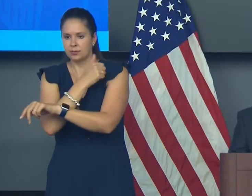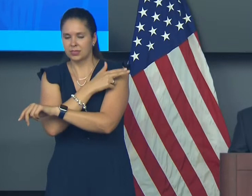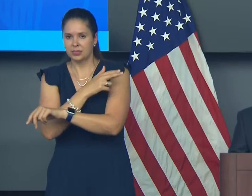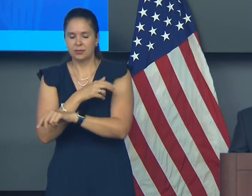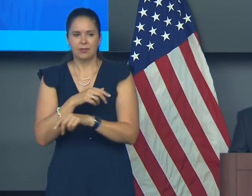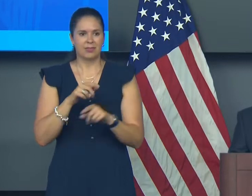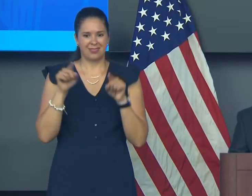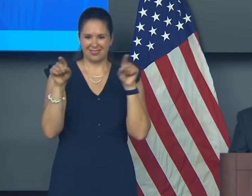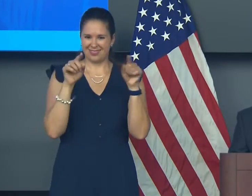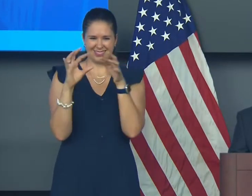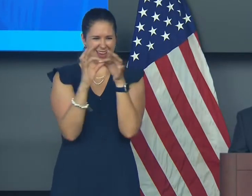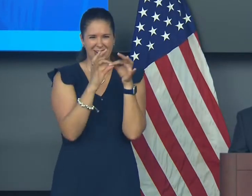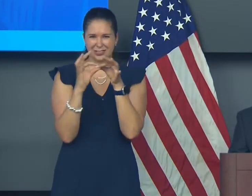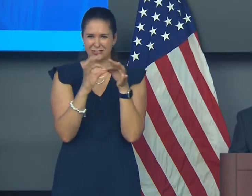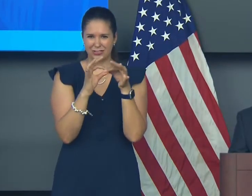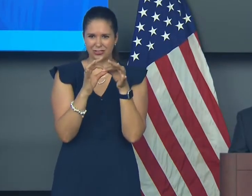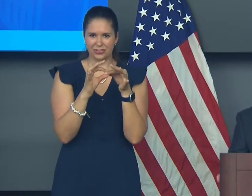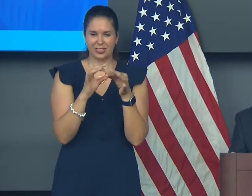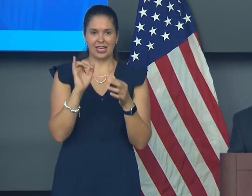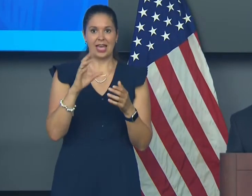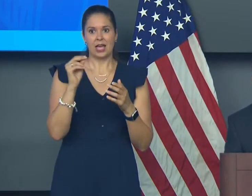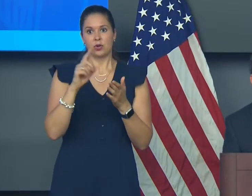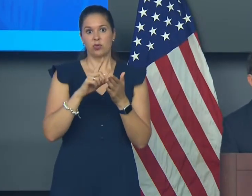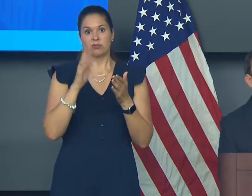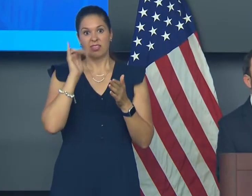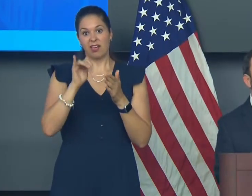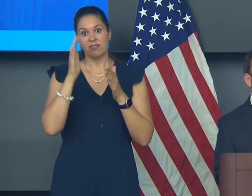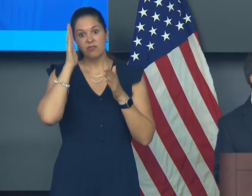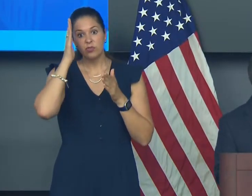real dystopian measures that you kind of allude to.